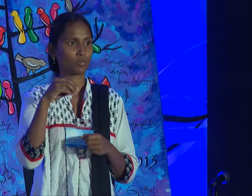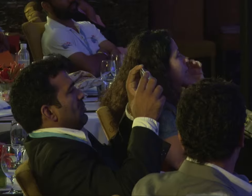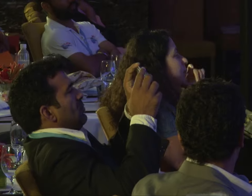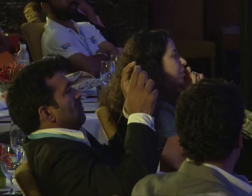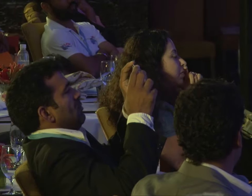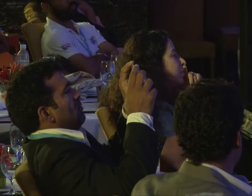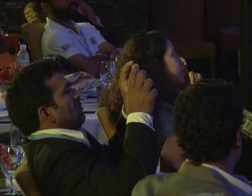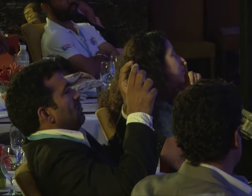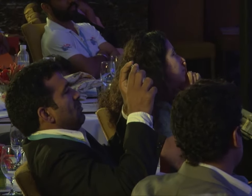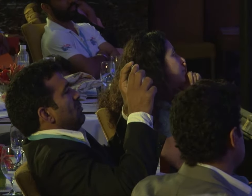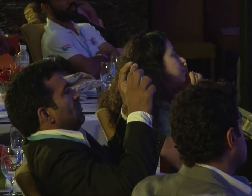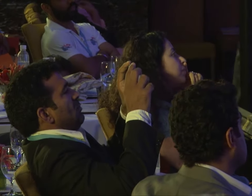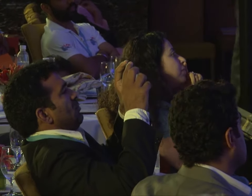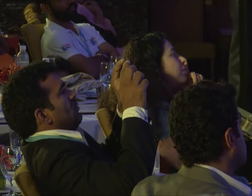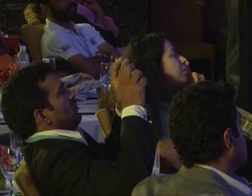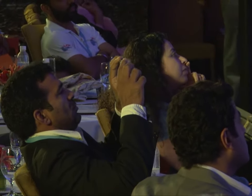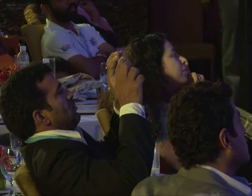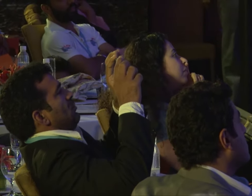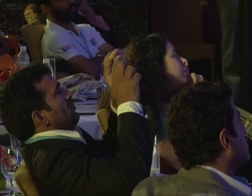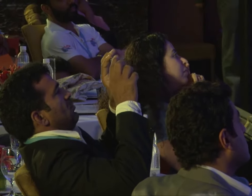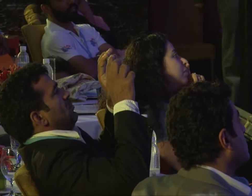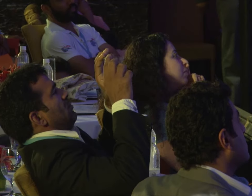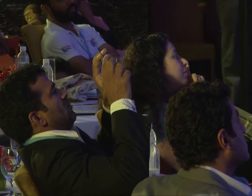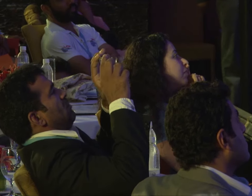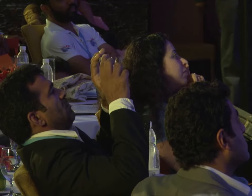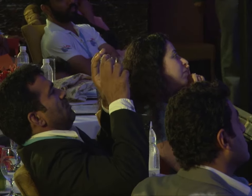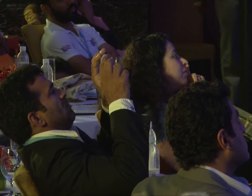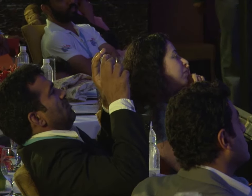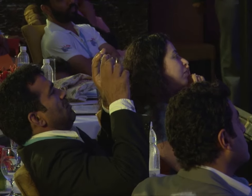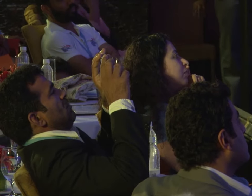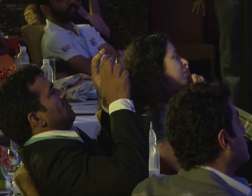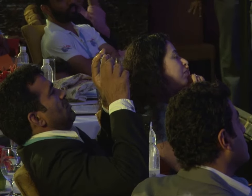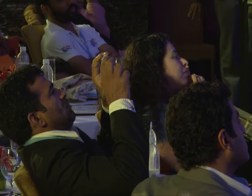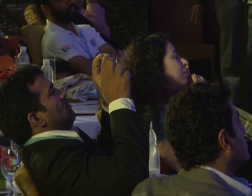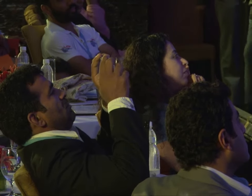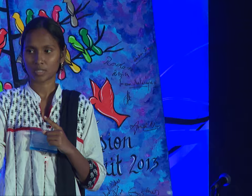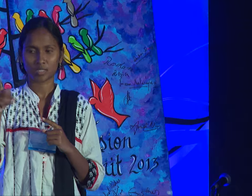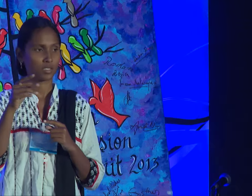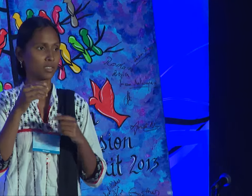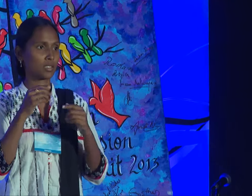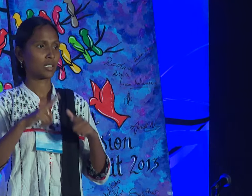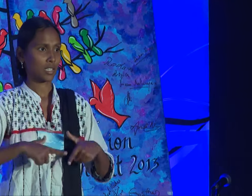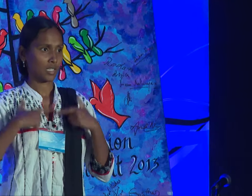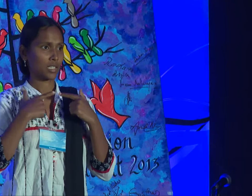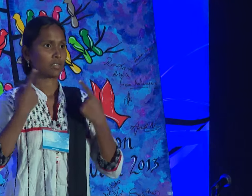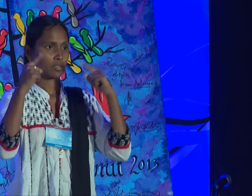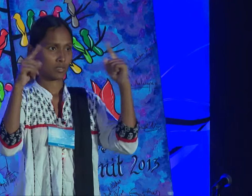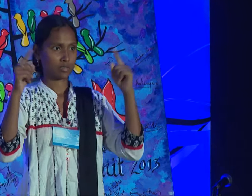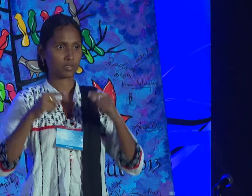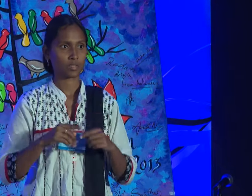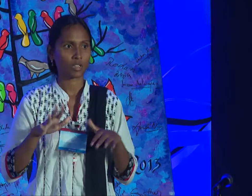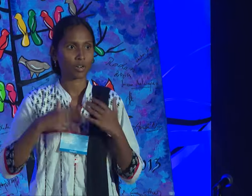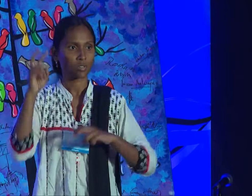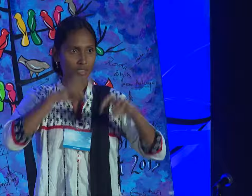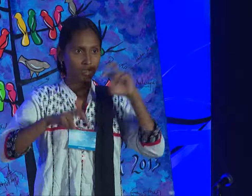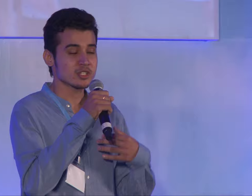making that film on Virender. He talked about Virender's achievements and his winning 4 international medals. So as every diligent researcher would have